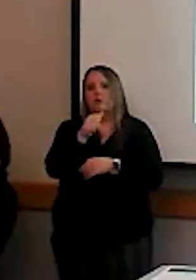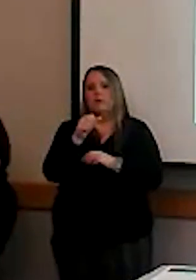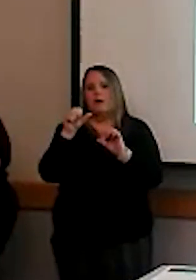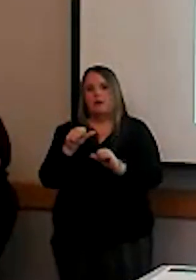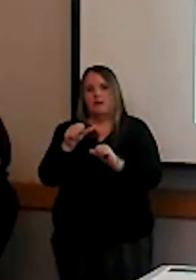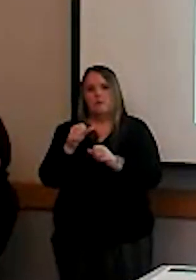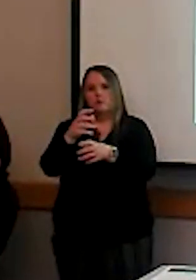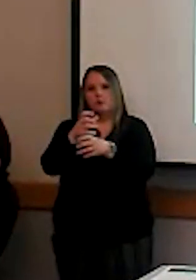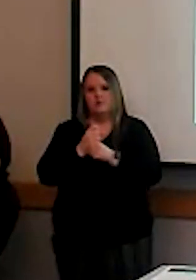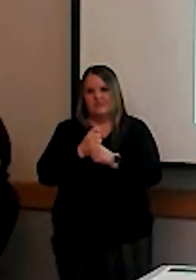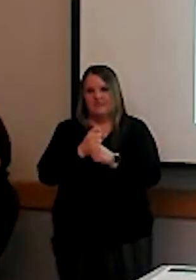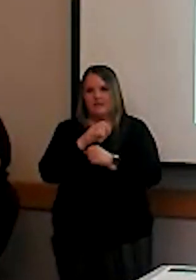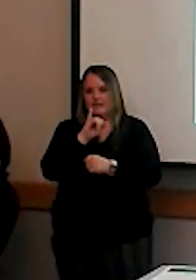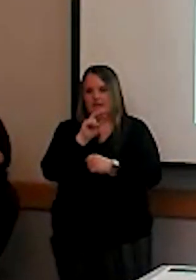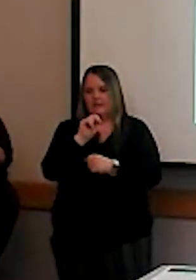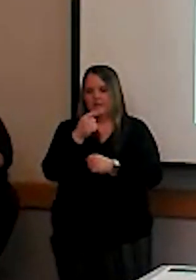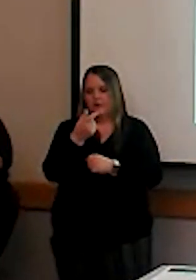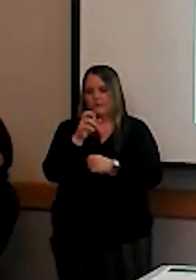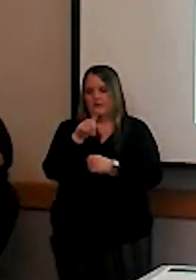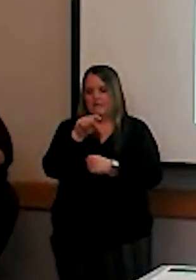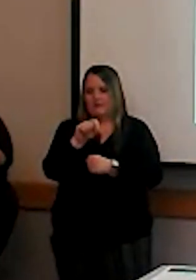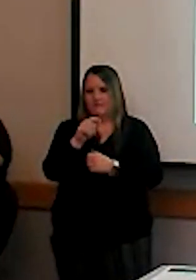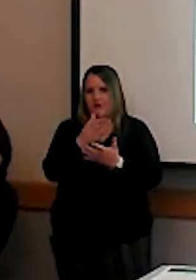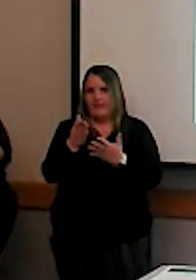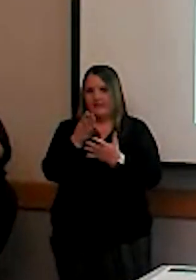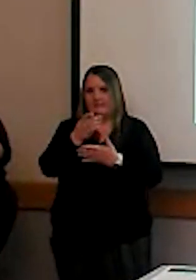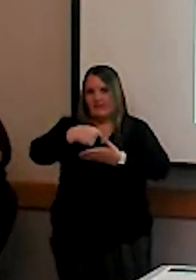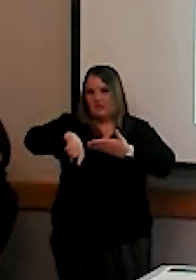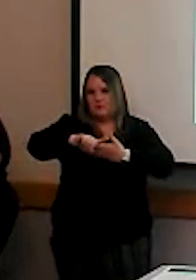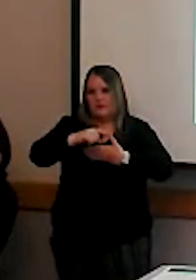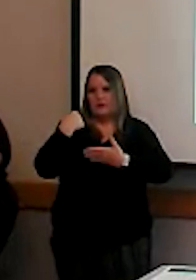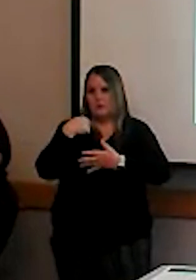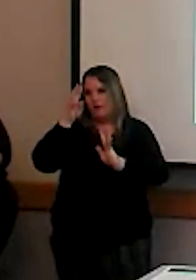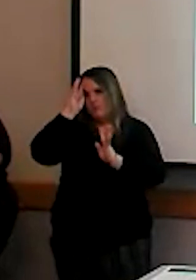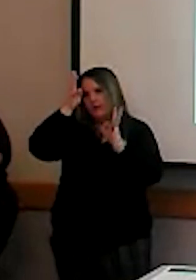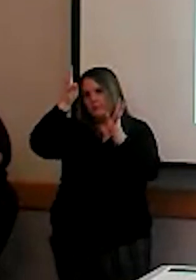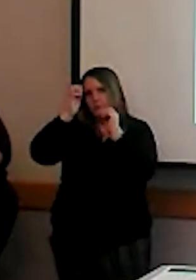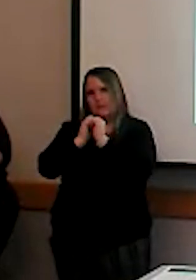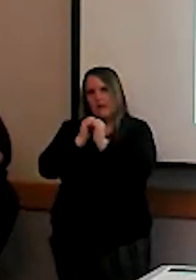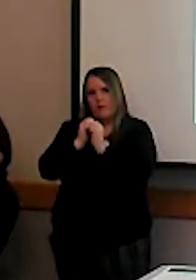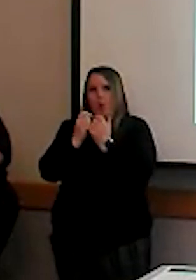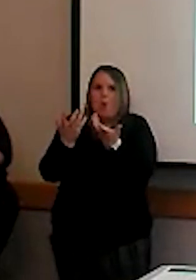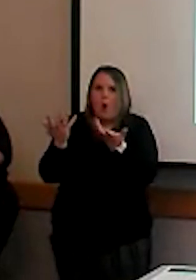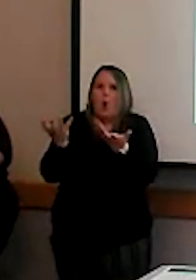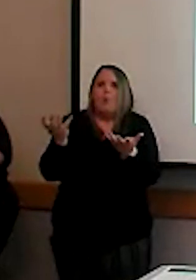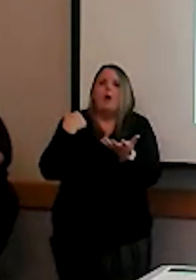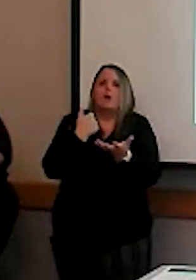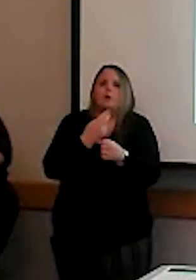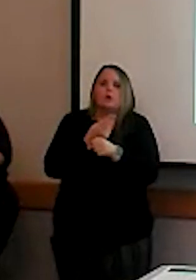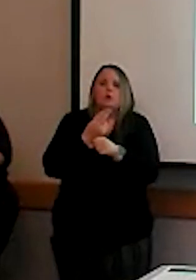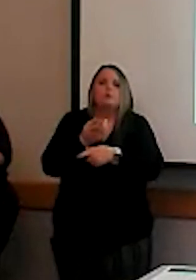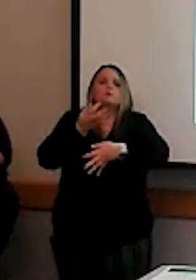be able to get the ingredients that we needed for the next week. So we brainstormed together and talked